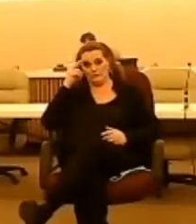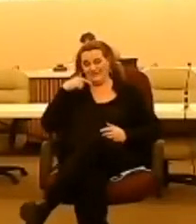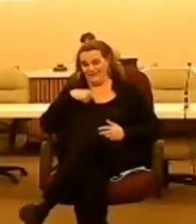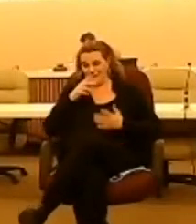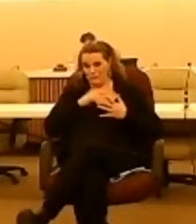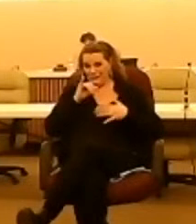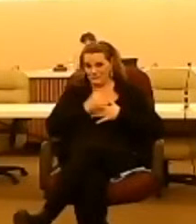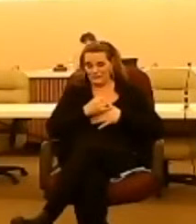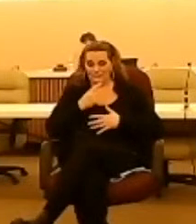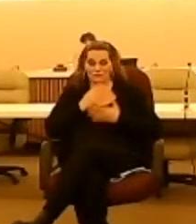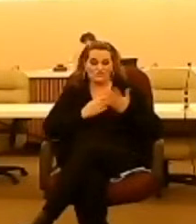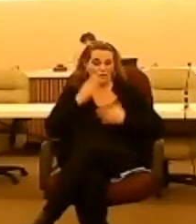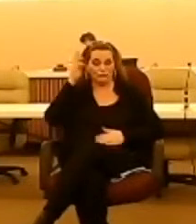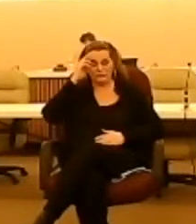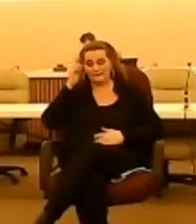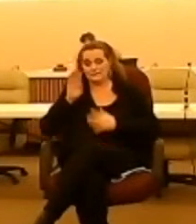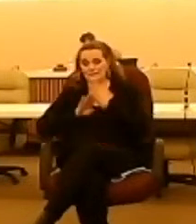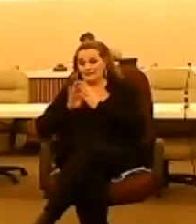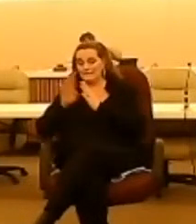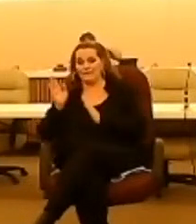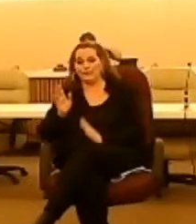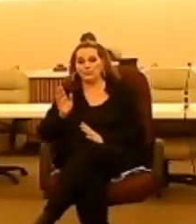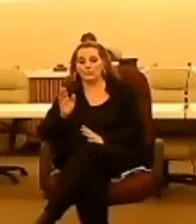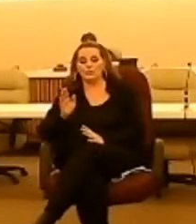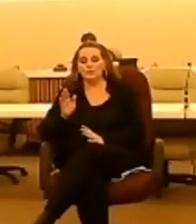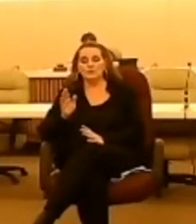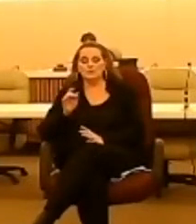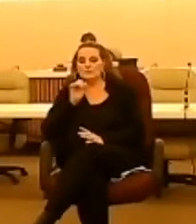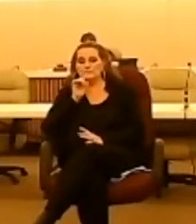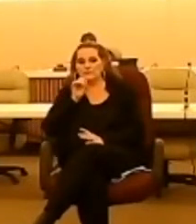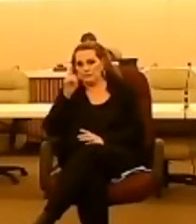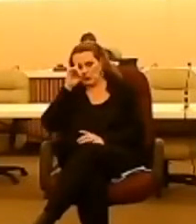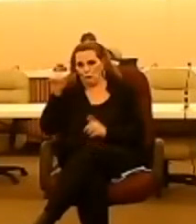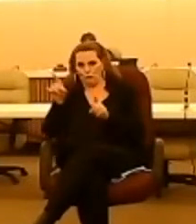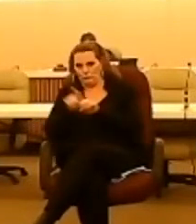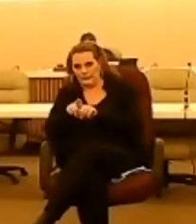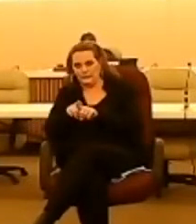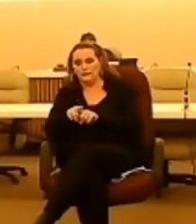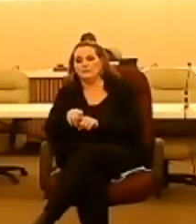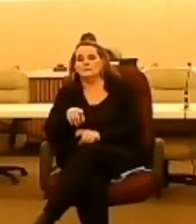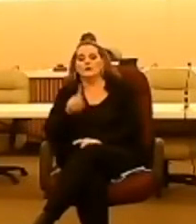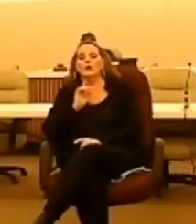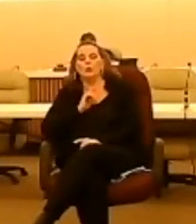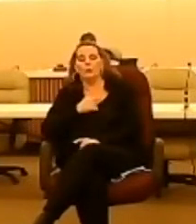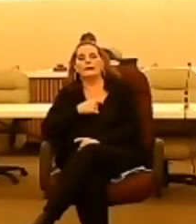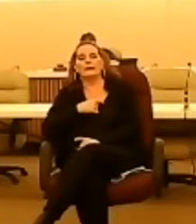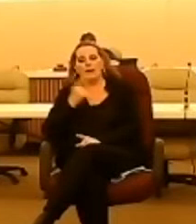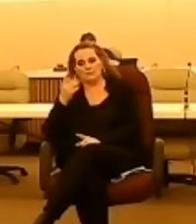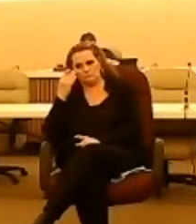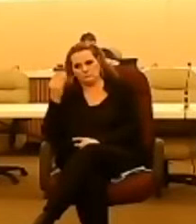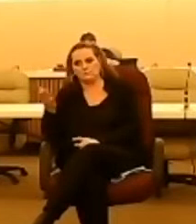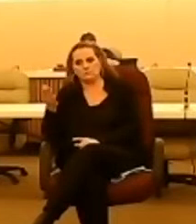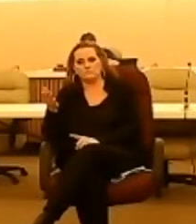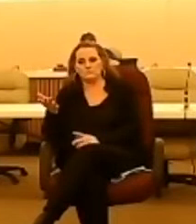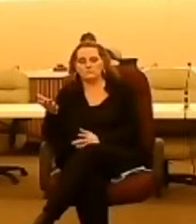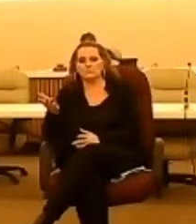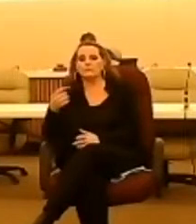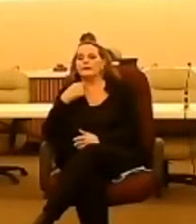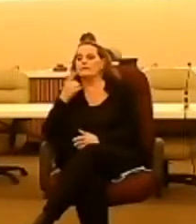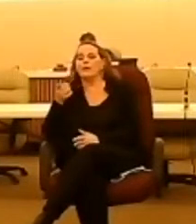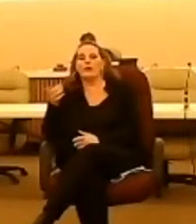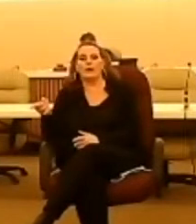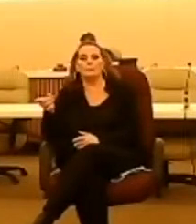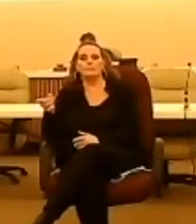some reason the developer reneges on that process, we can basically say,